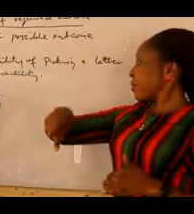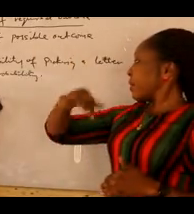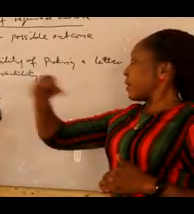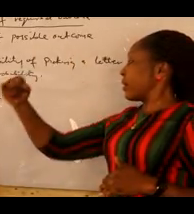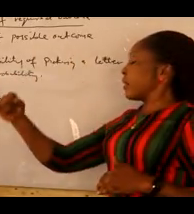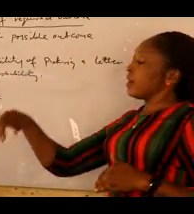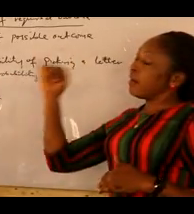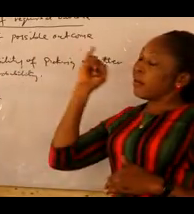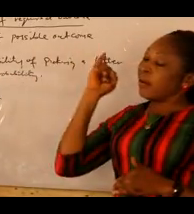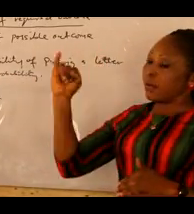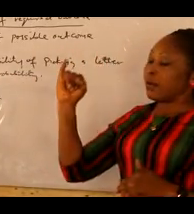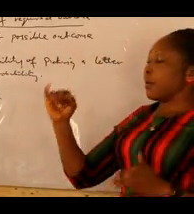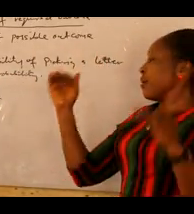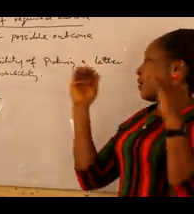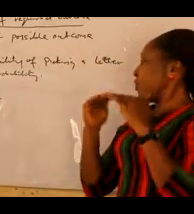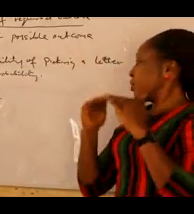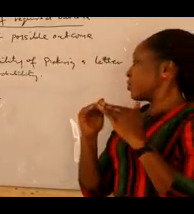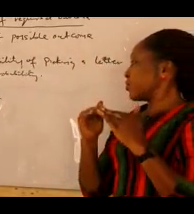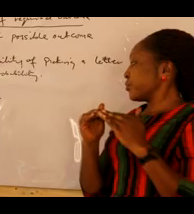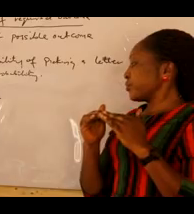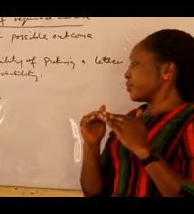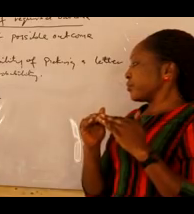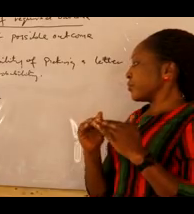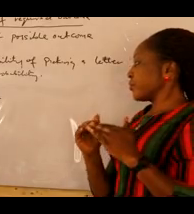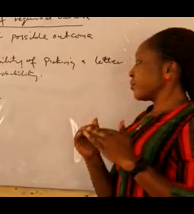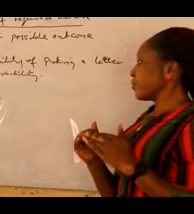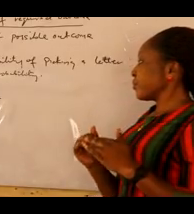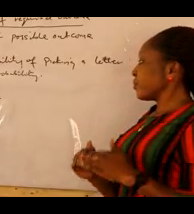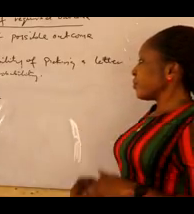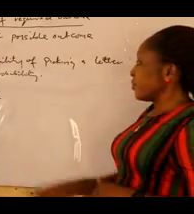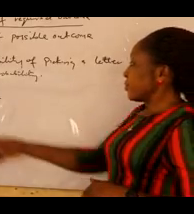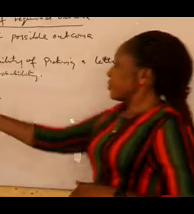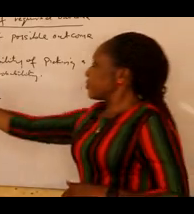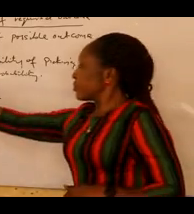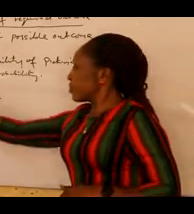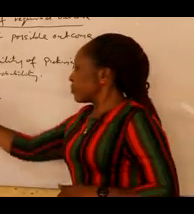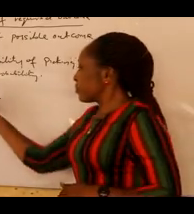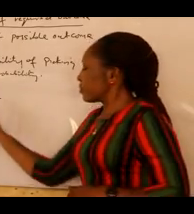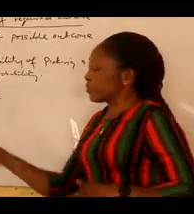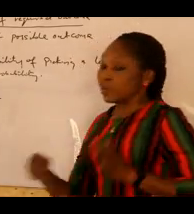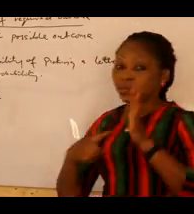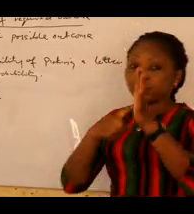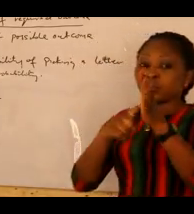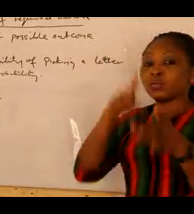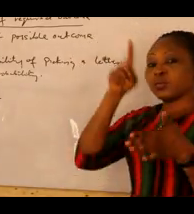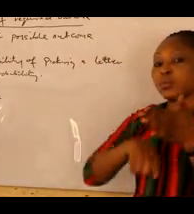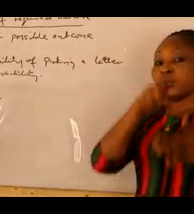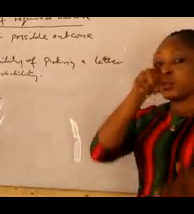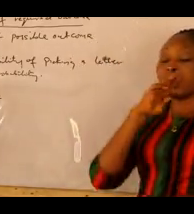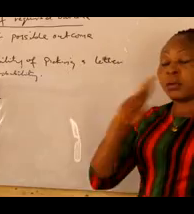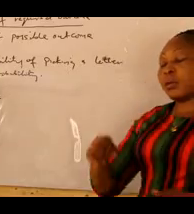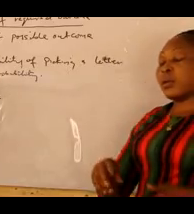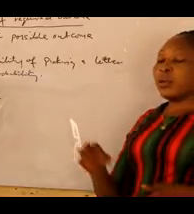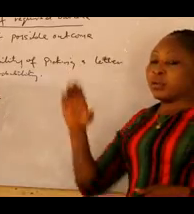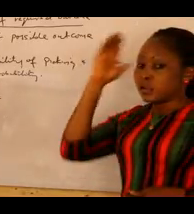I equals, so brackets indicates what you are looking for. Now, you have